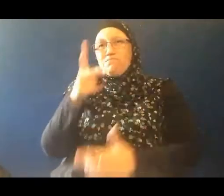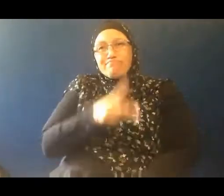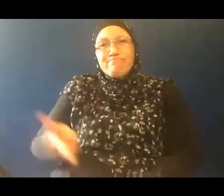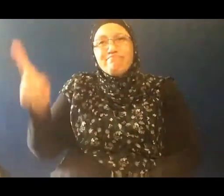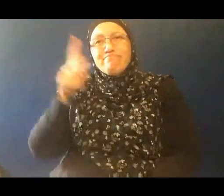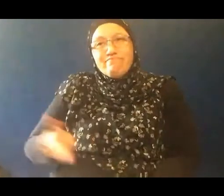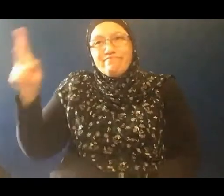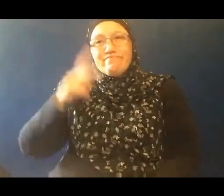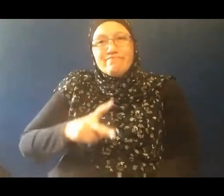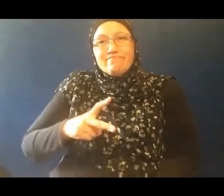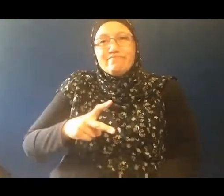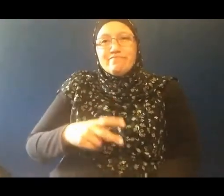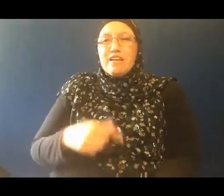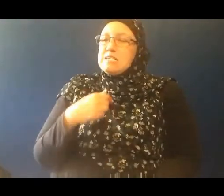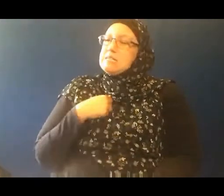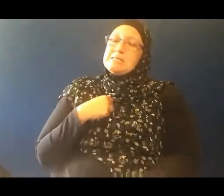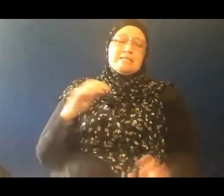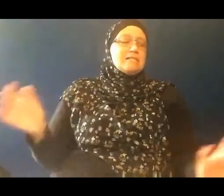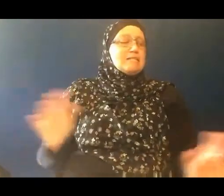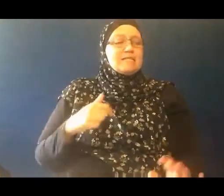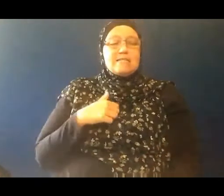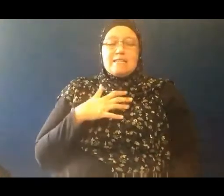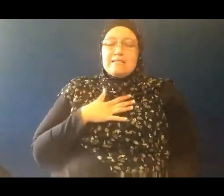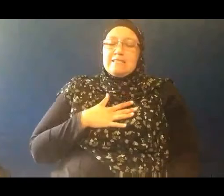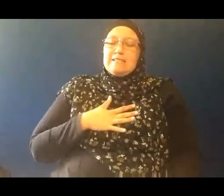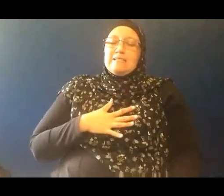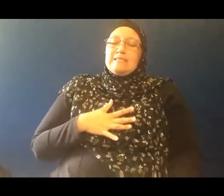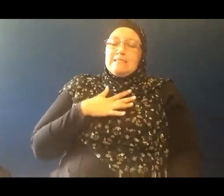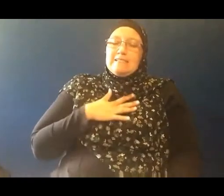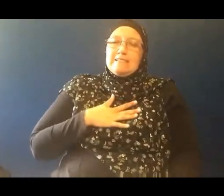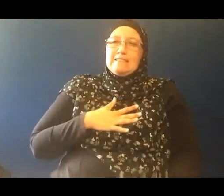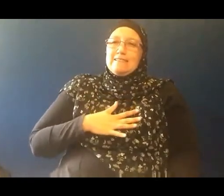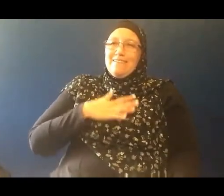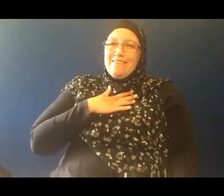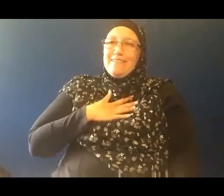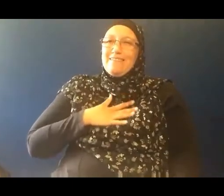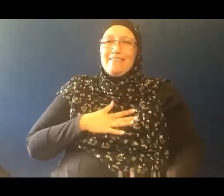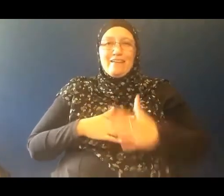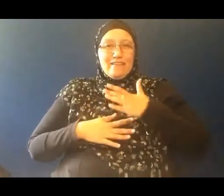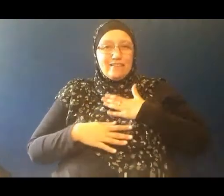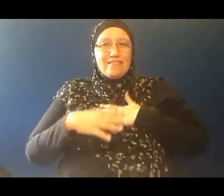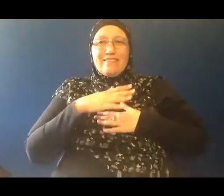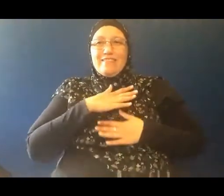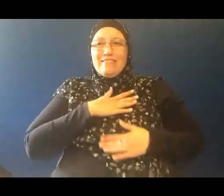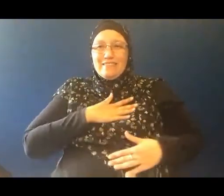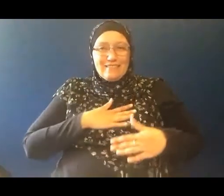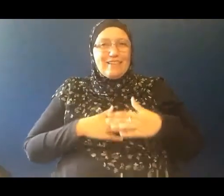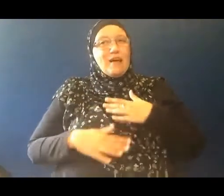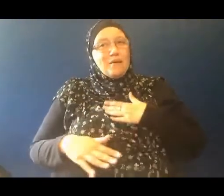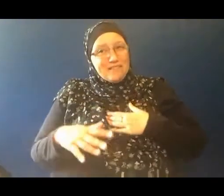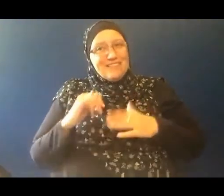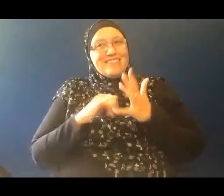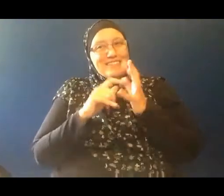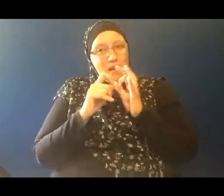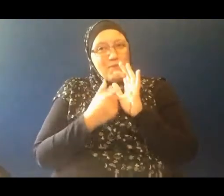I resisted. I patiently went through that. I had some friends as well. They were coming for training